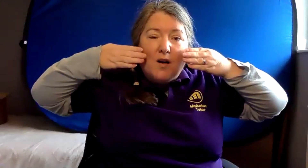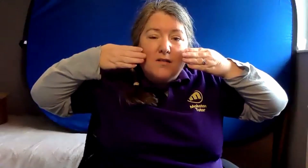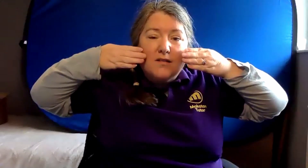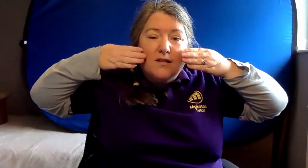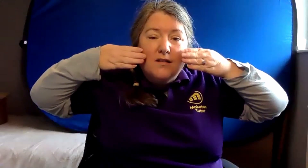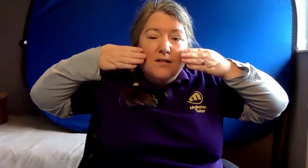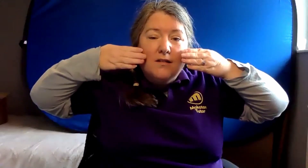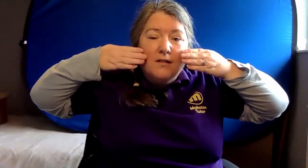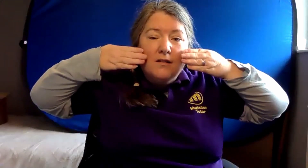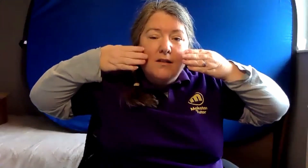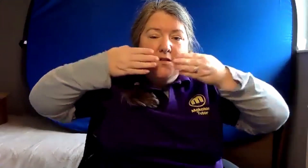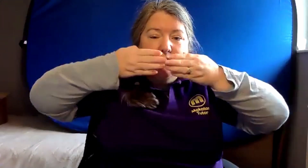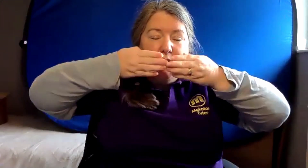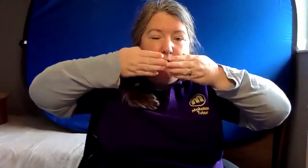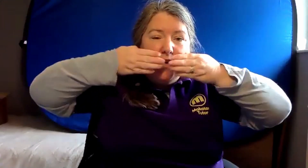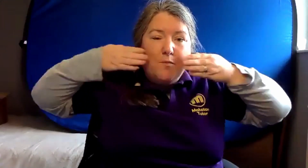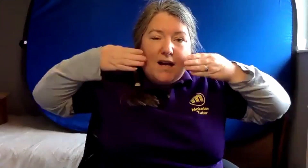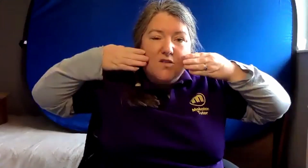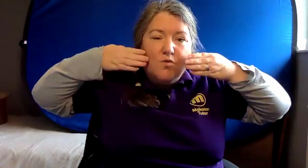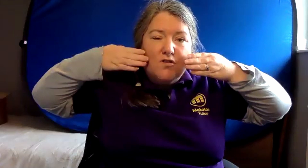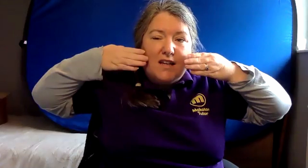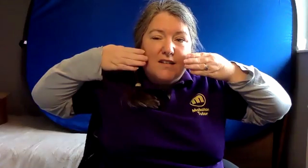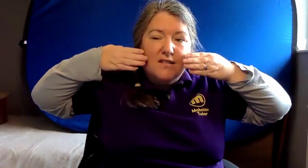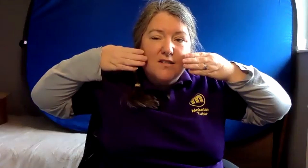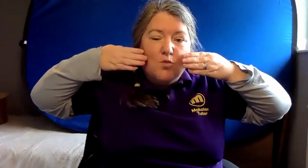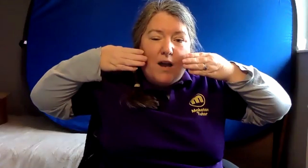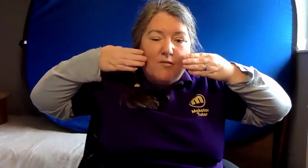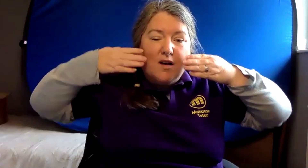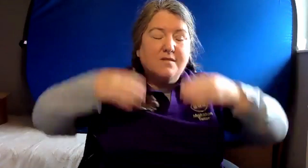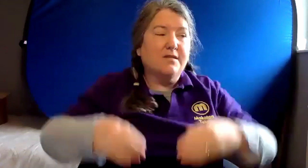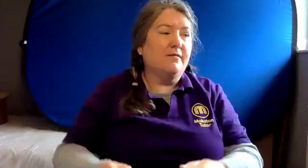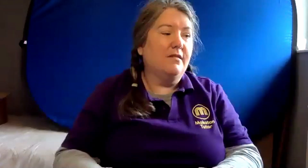mask. So as if you're pulling it back towards your ears, to wear a mask.